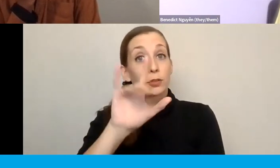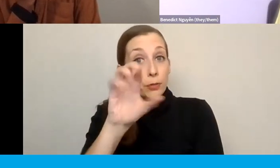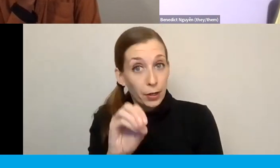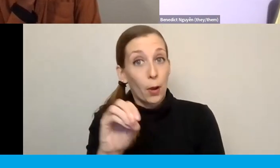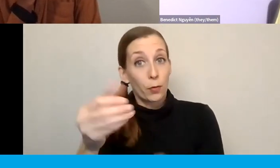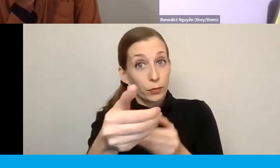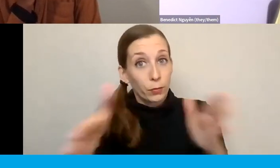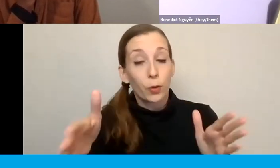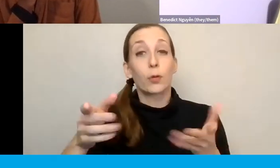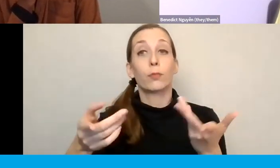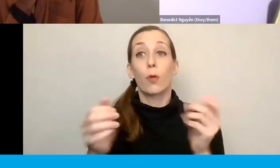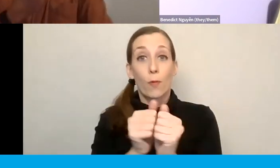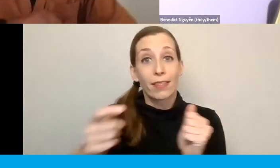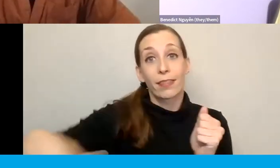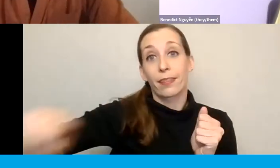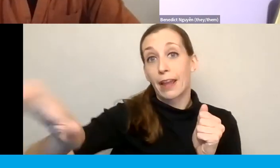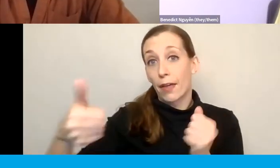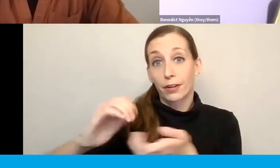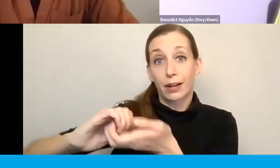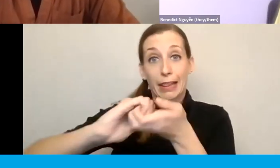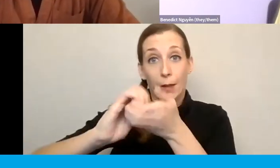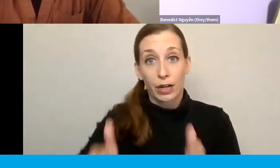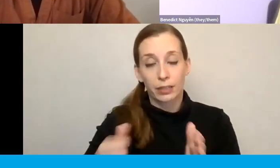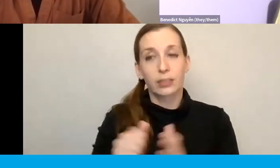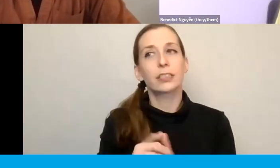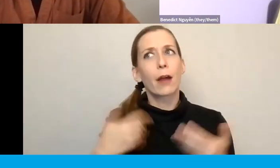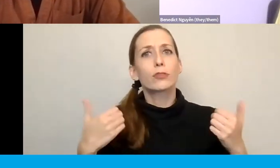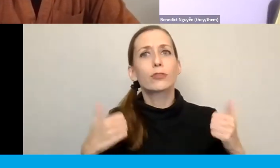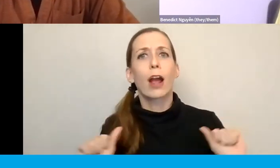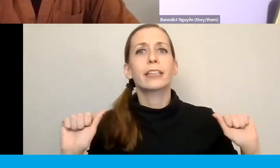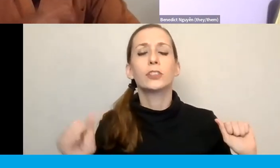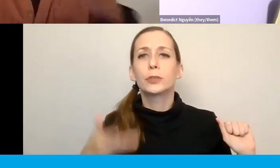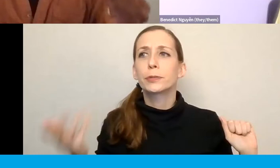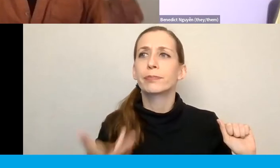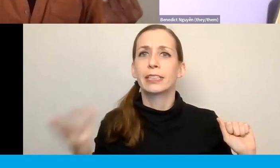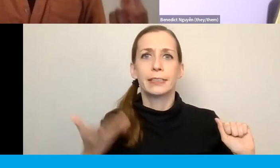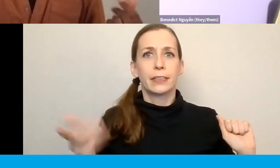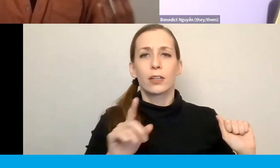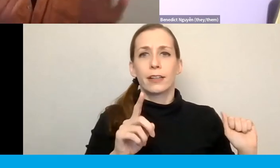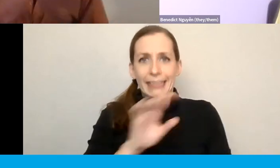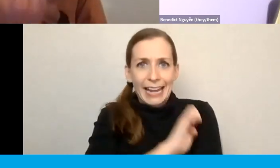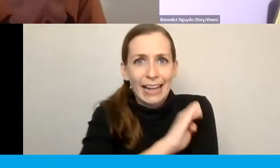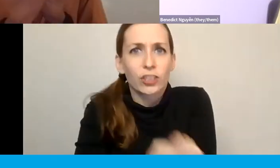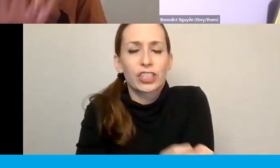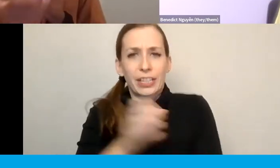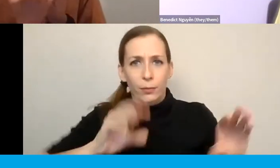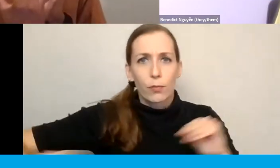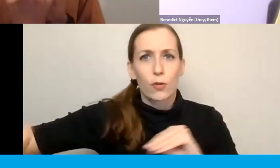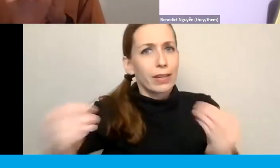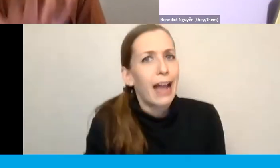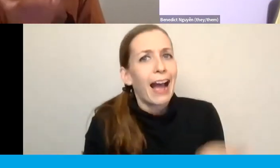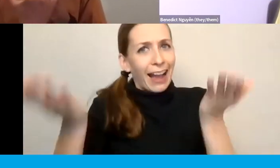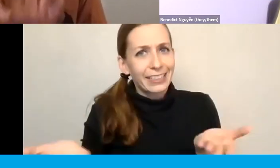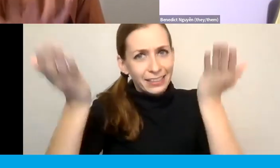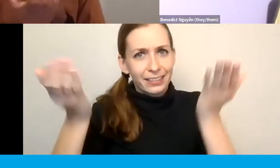collaborators, I think I was trying to really heighten the movement material and the information in a way that made that